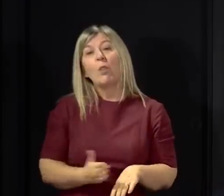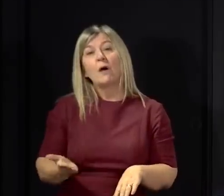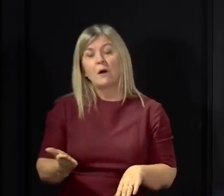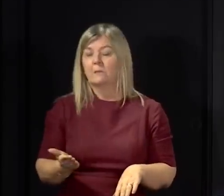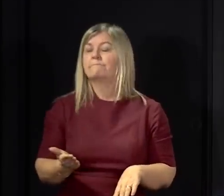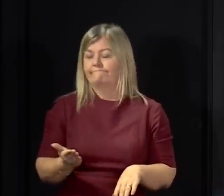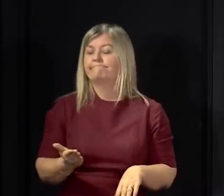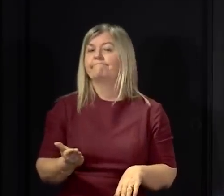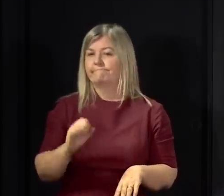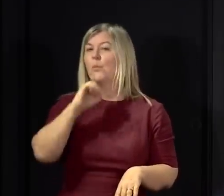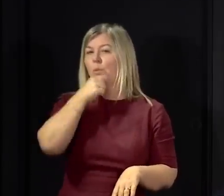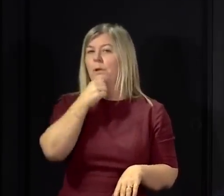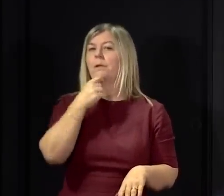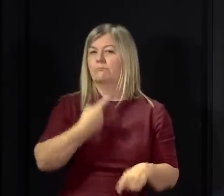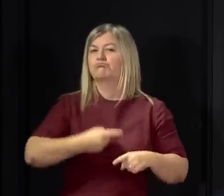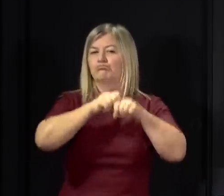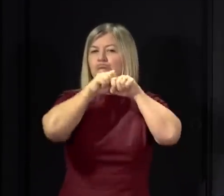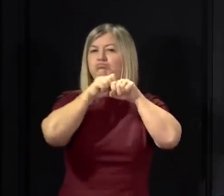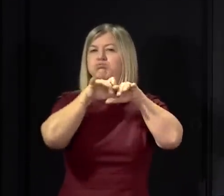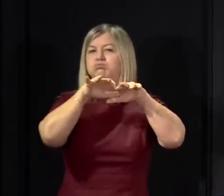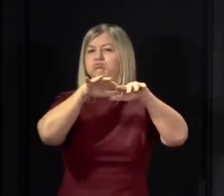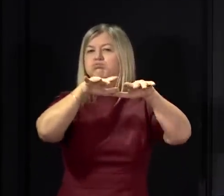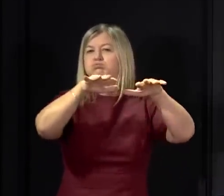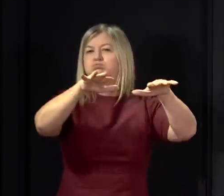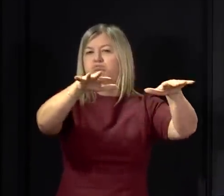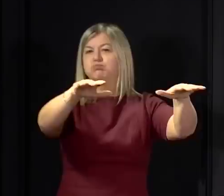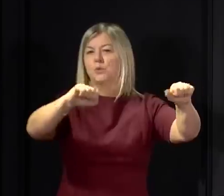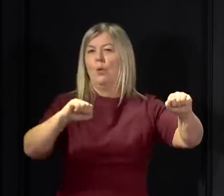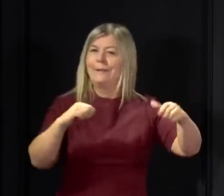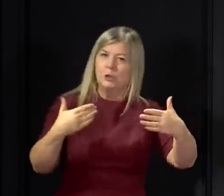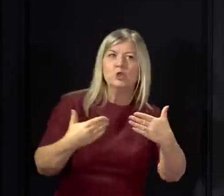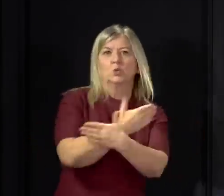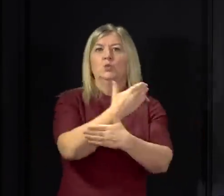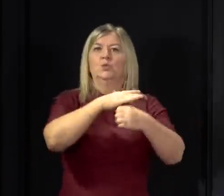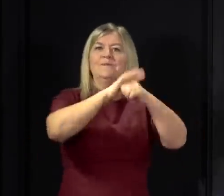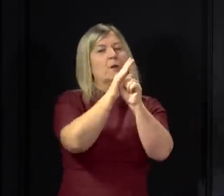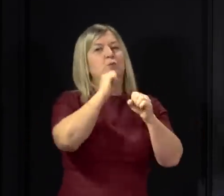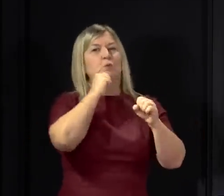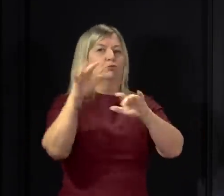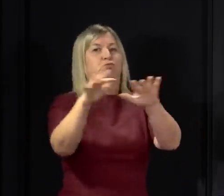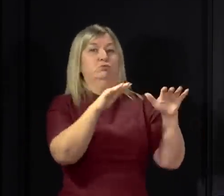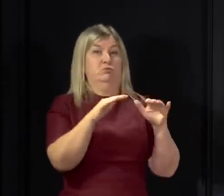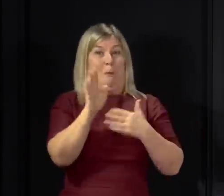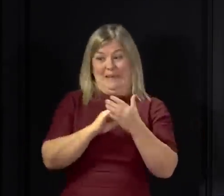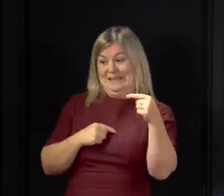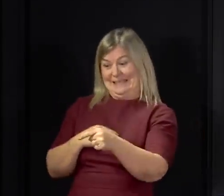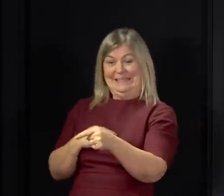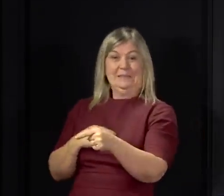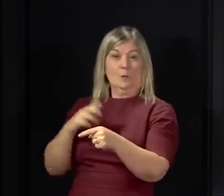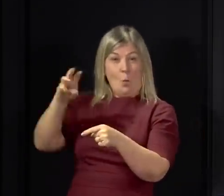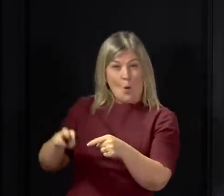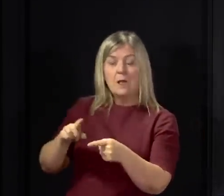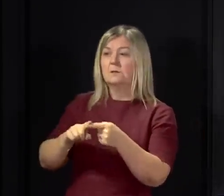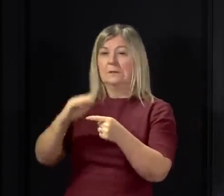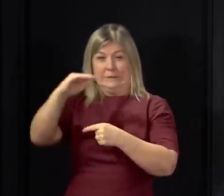that happens, the very serious and the rapidly worsening situation that we see unfolding now in Wales, in London and in